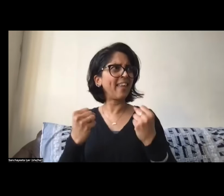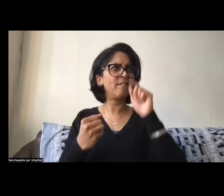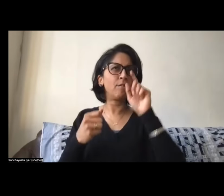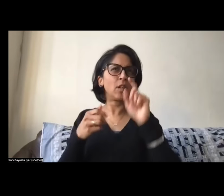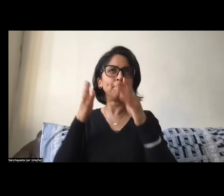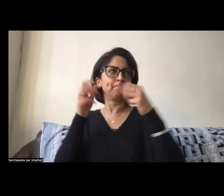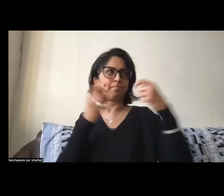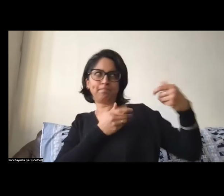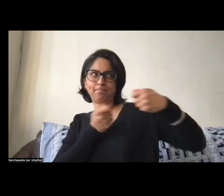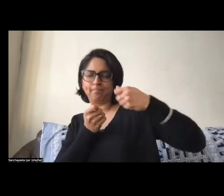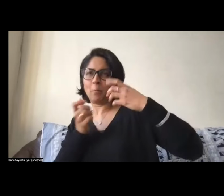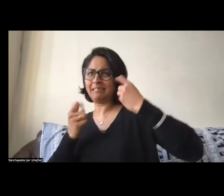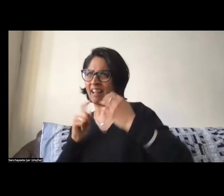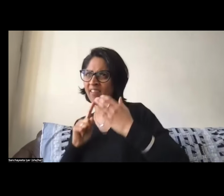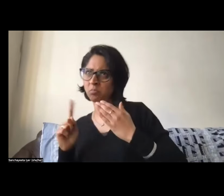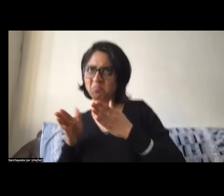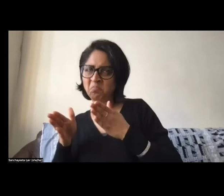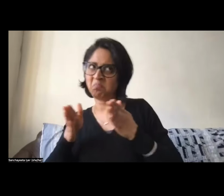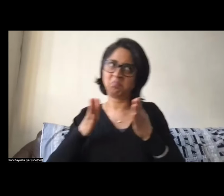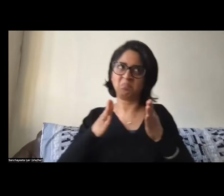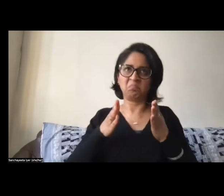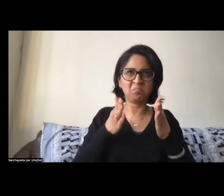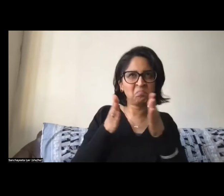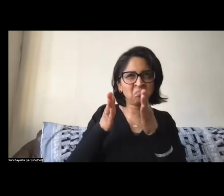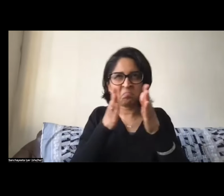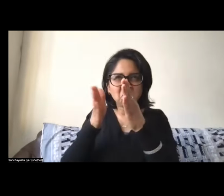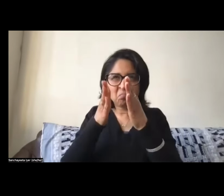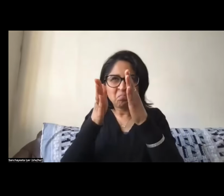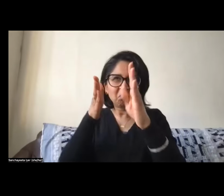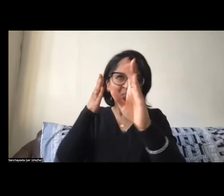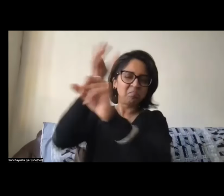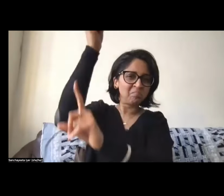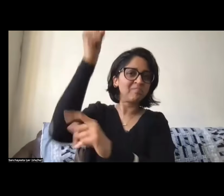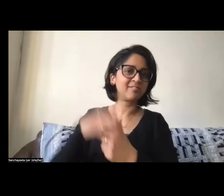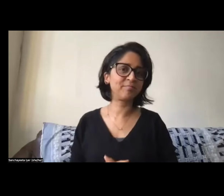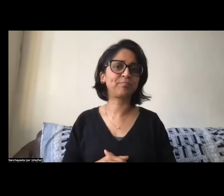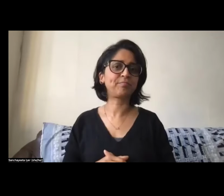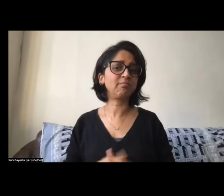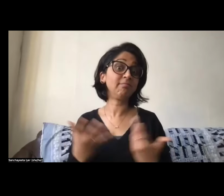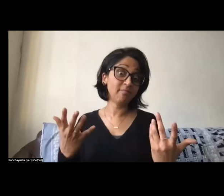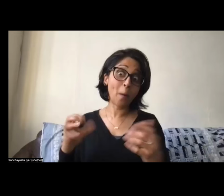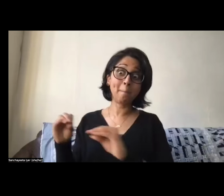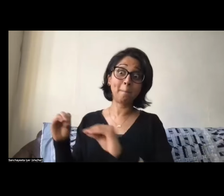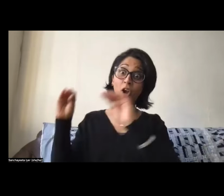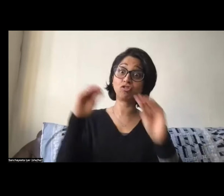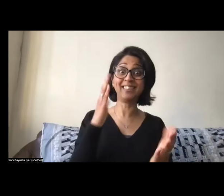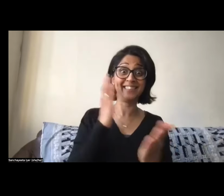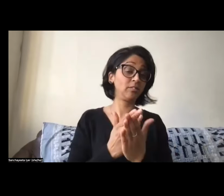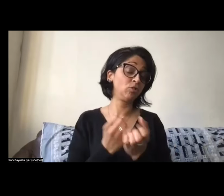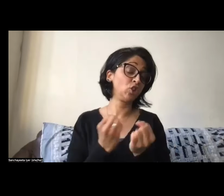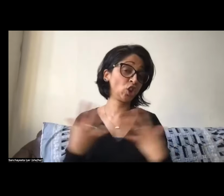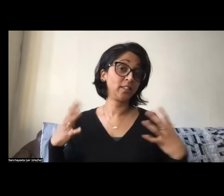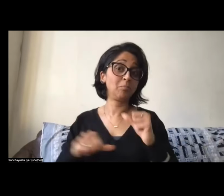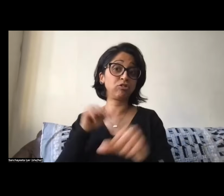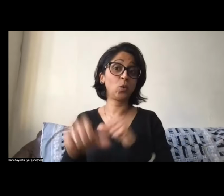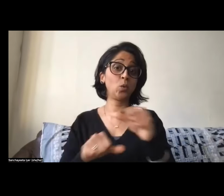the determination that women have to work their way through those systems, to navigate through those systems and achieve what they're